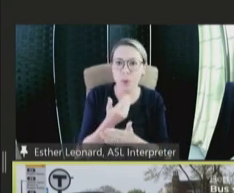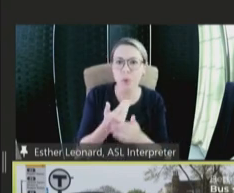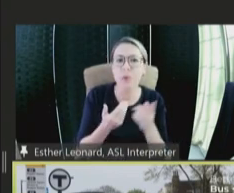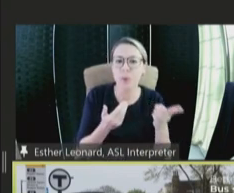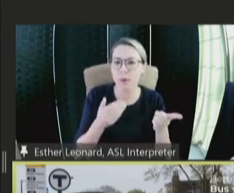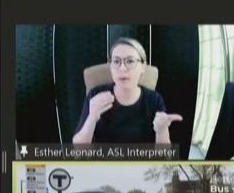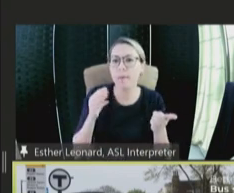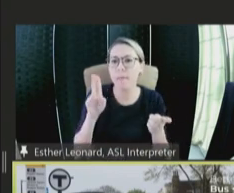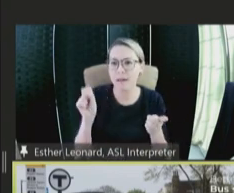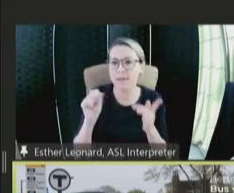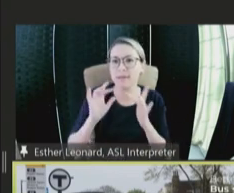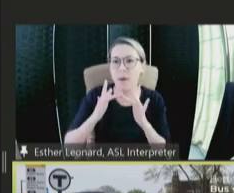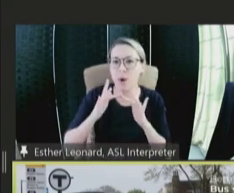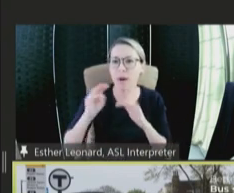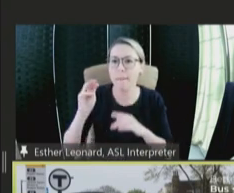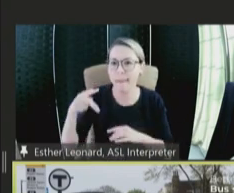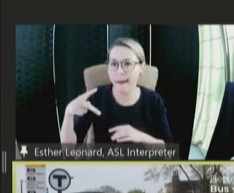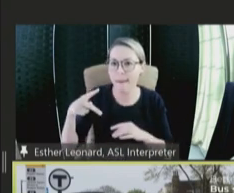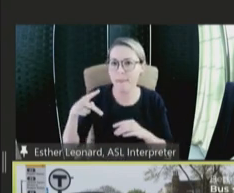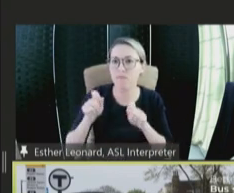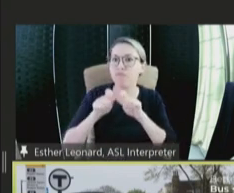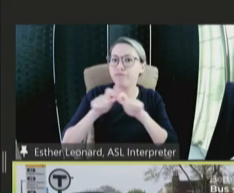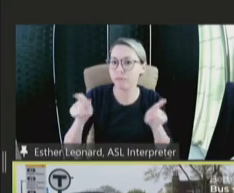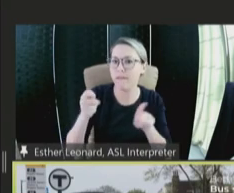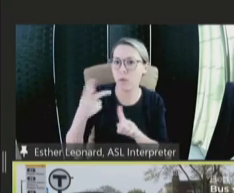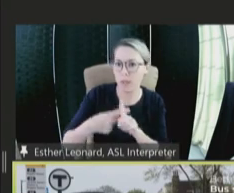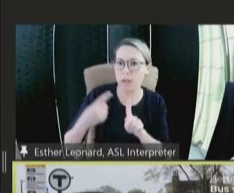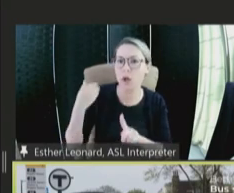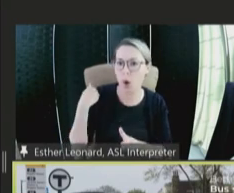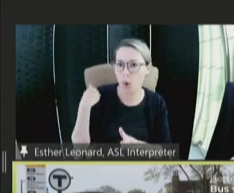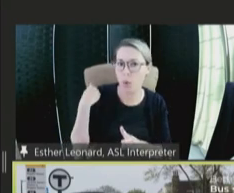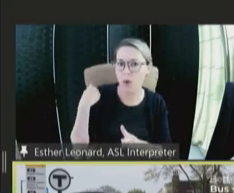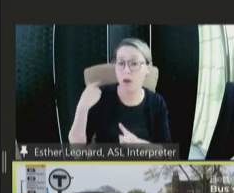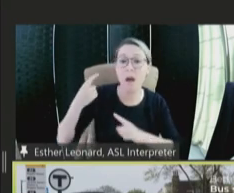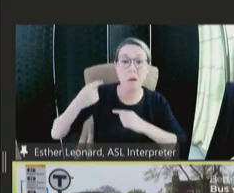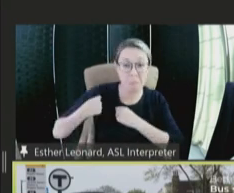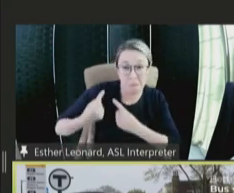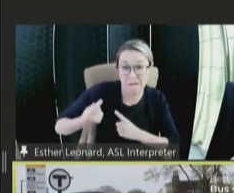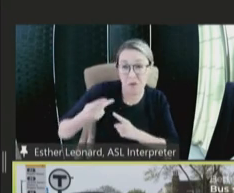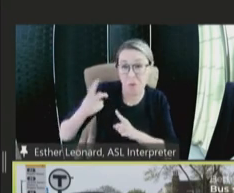released couple months ago, and I've been doing extensive public outreach for